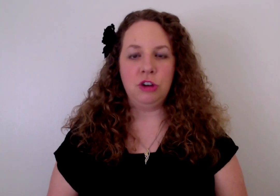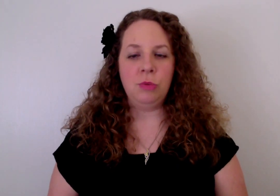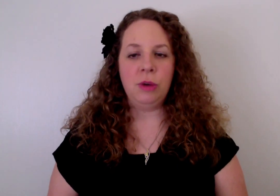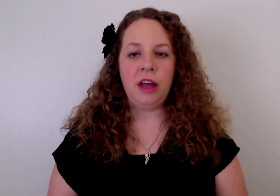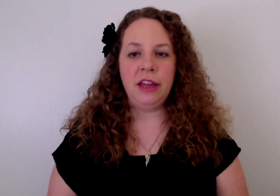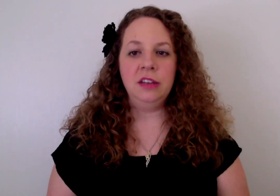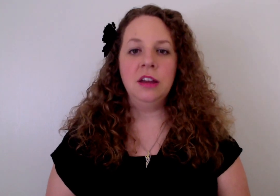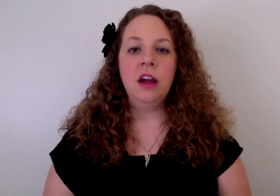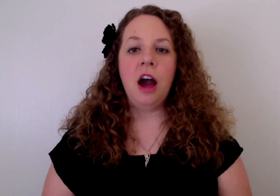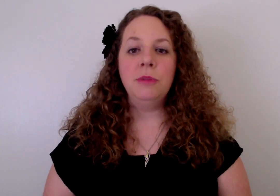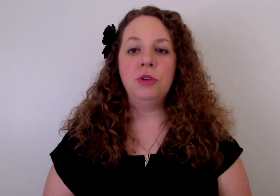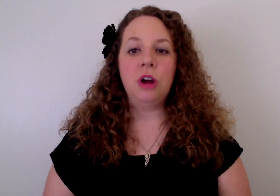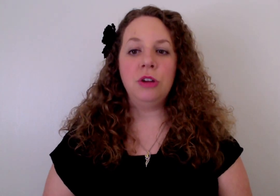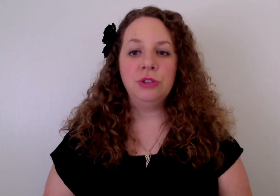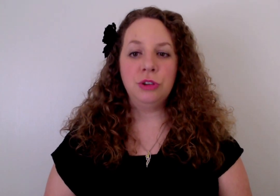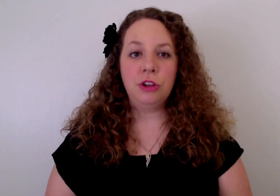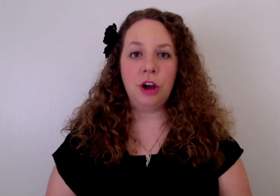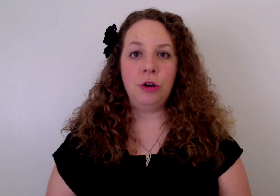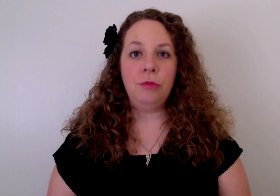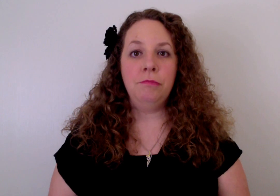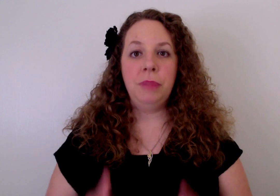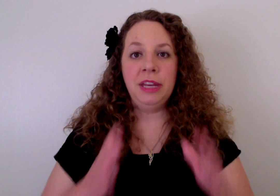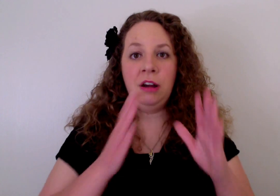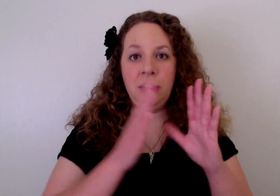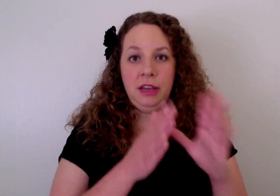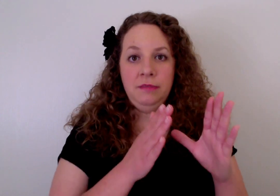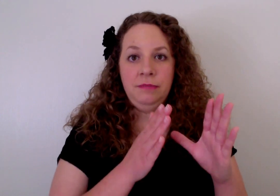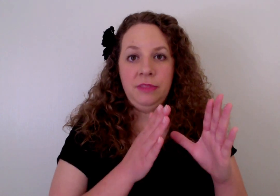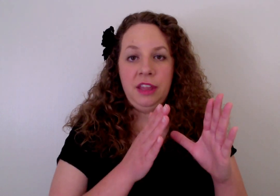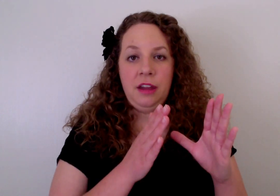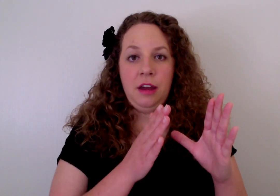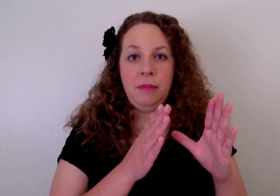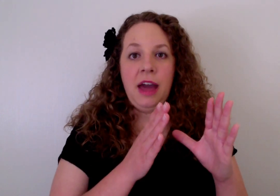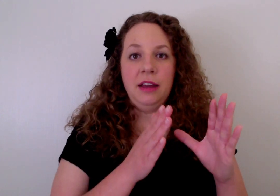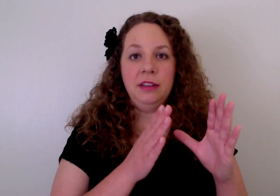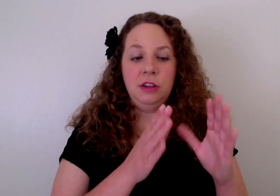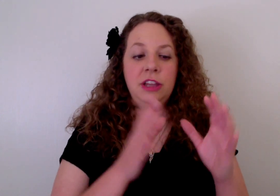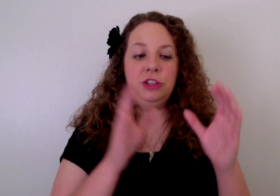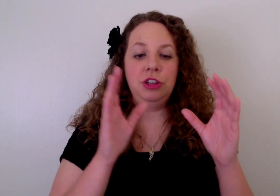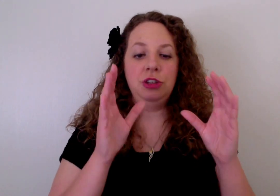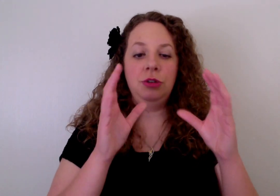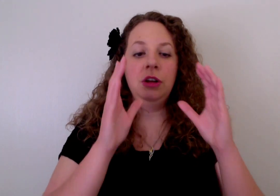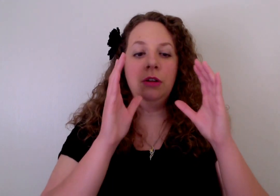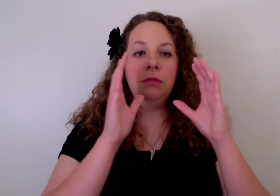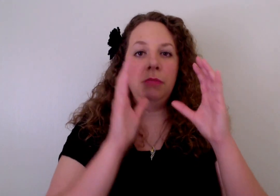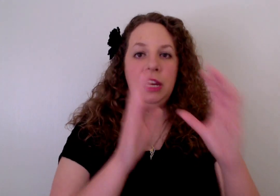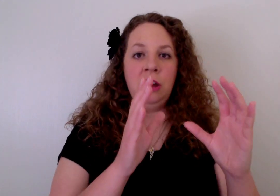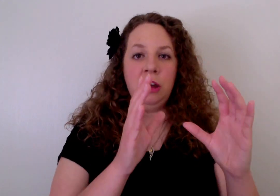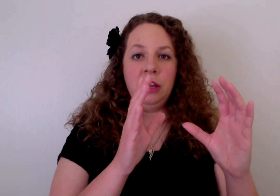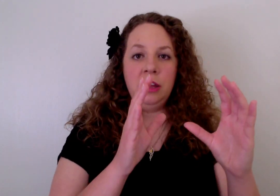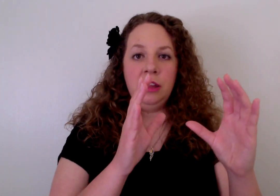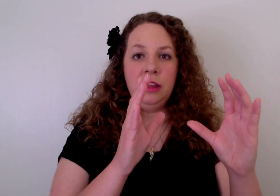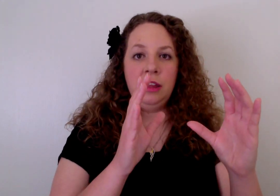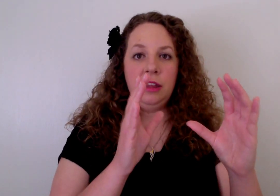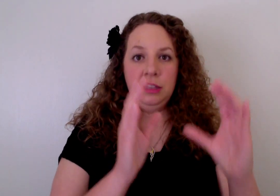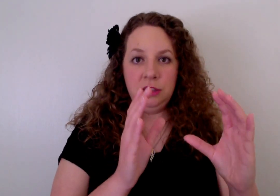what kind. You could also go Benihana as, okay, so you could do Benihana is the